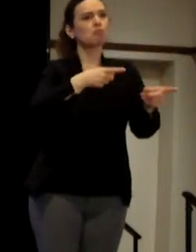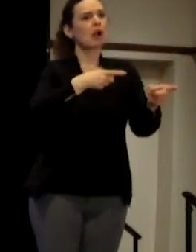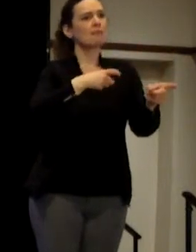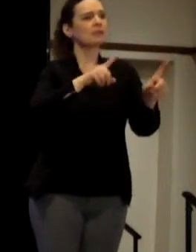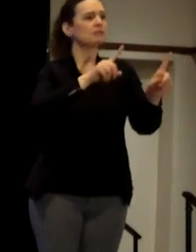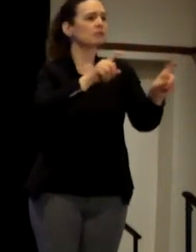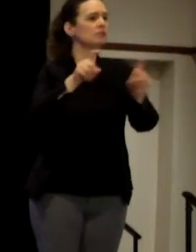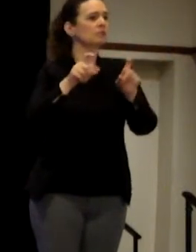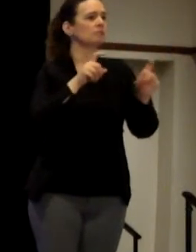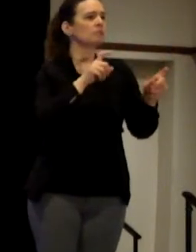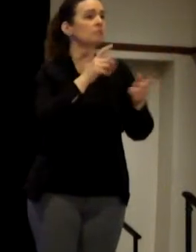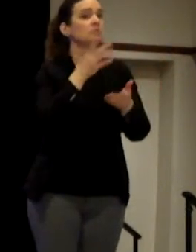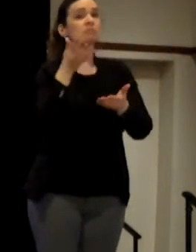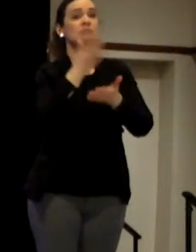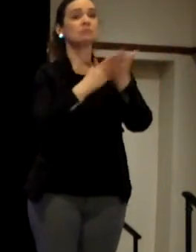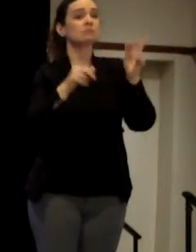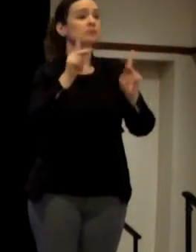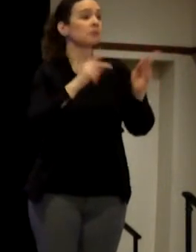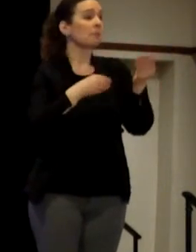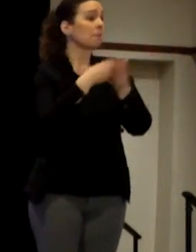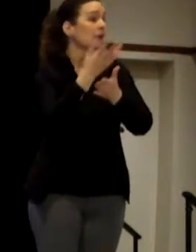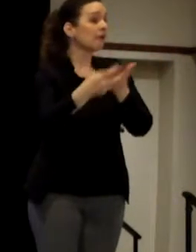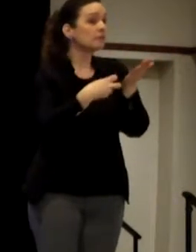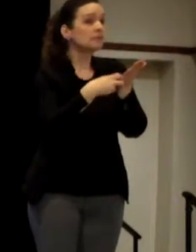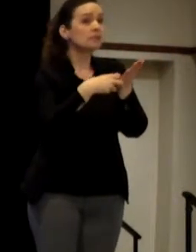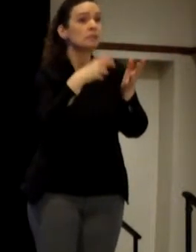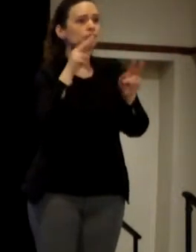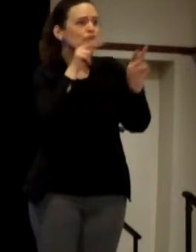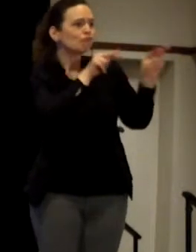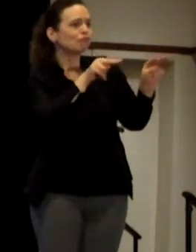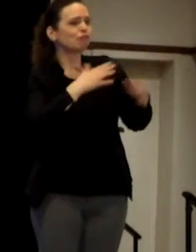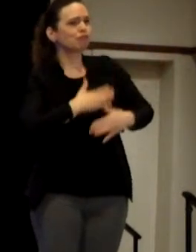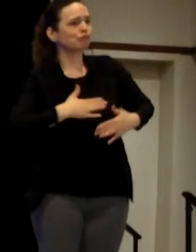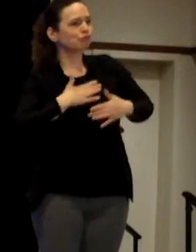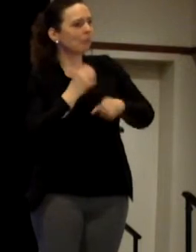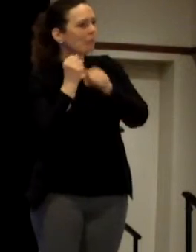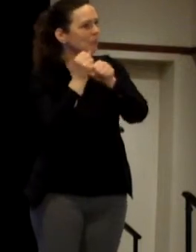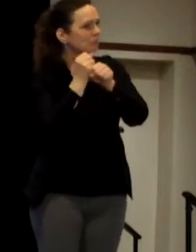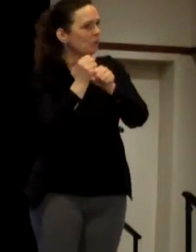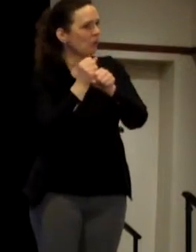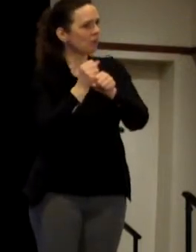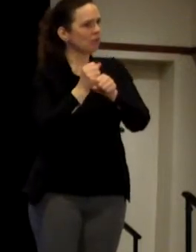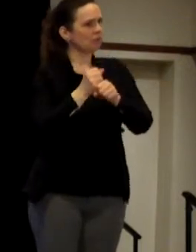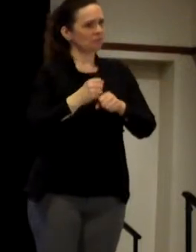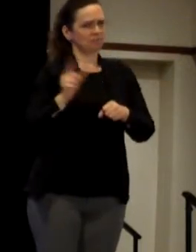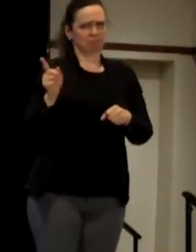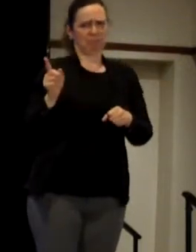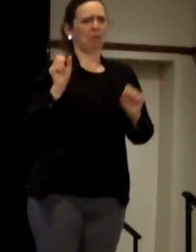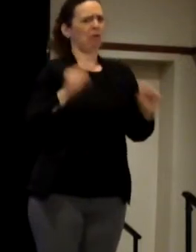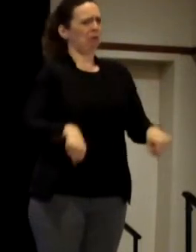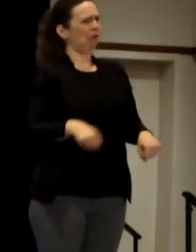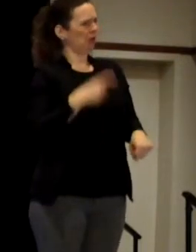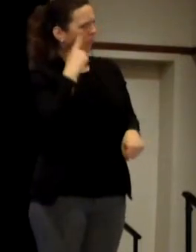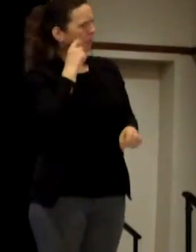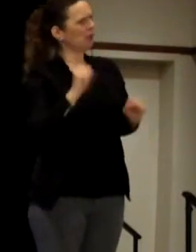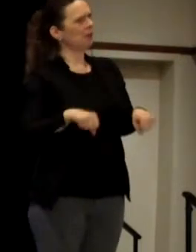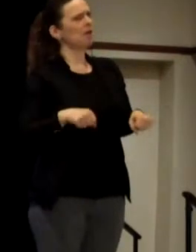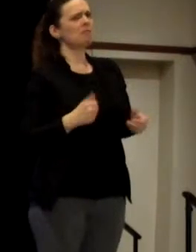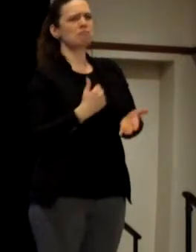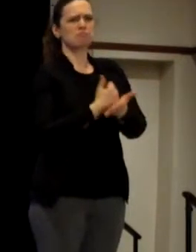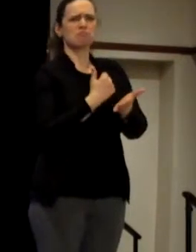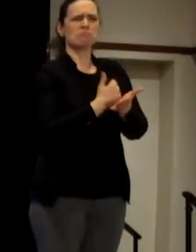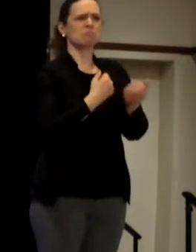community every day. People can utilize that testing infrastructure every day. So will we do things special for one team